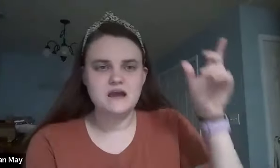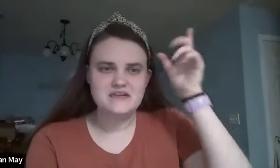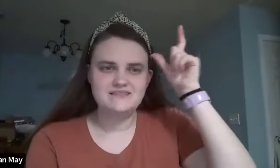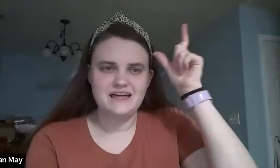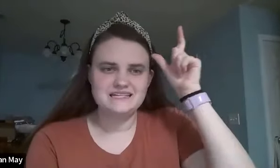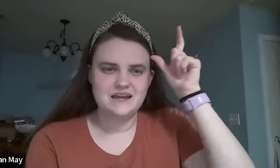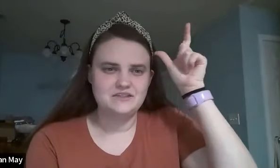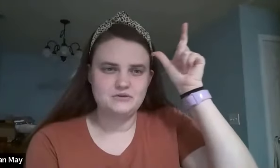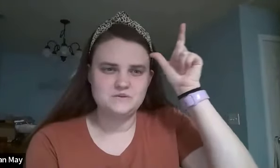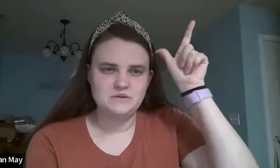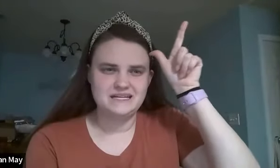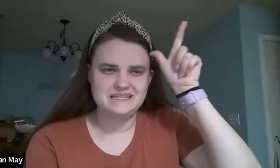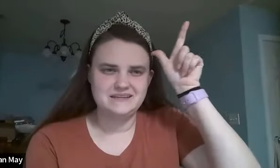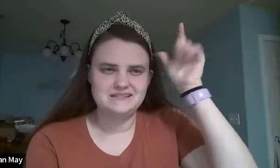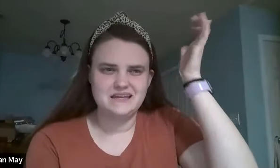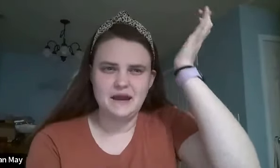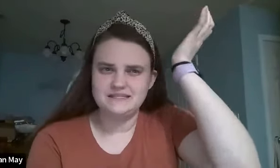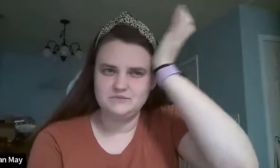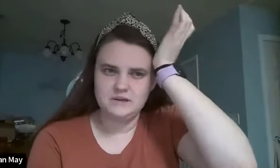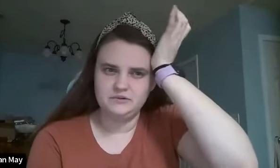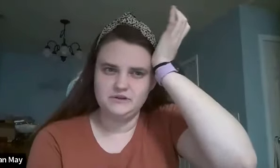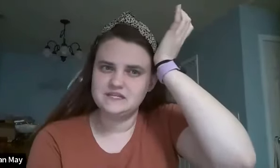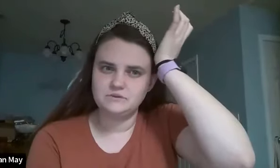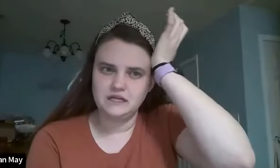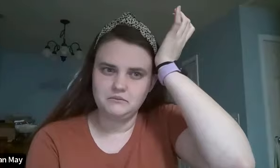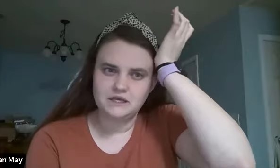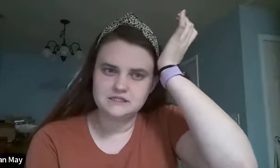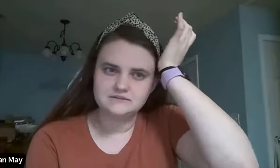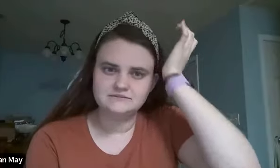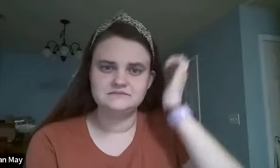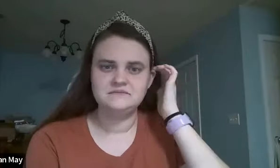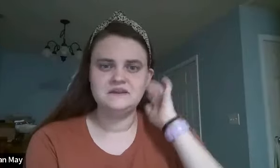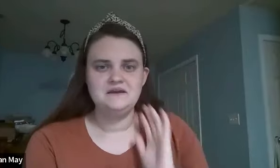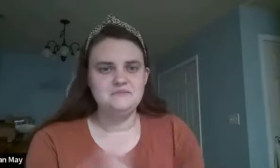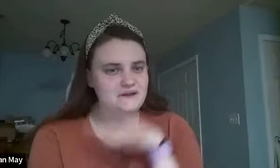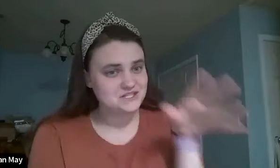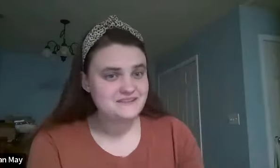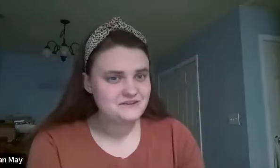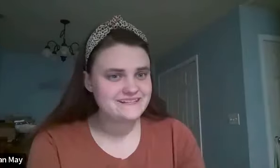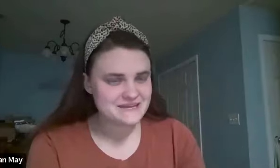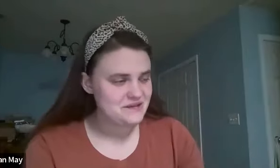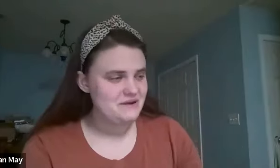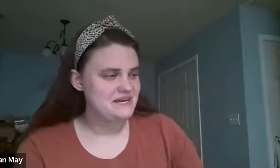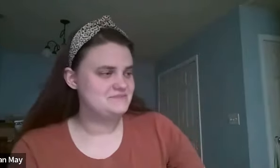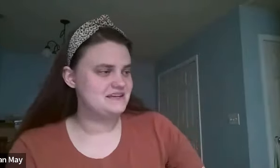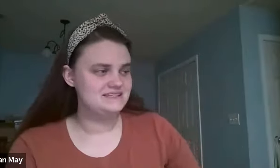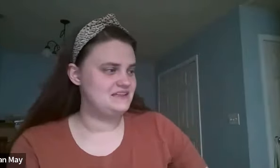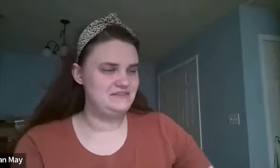think lettuce kind of throws me when I see this, and I see more people doing this one anyways. But that's just a little fun tidbit about name signs. I think they're